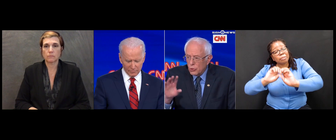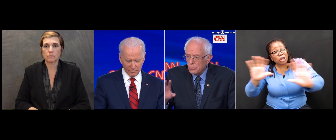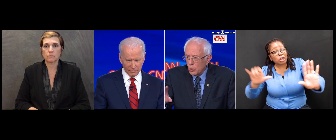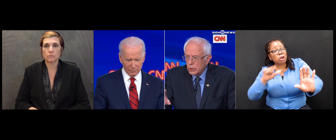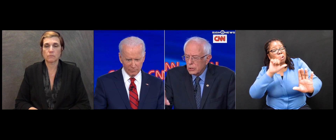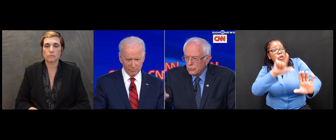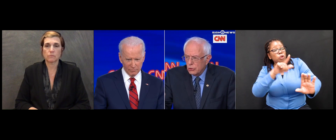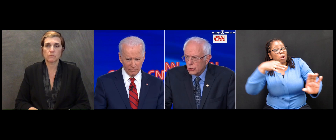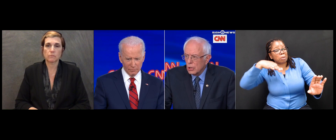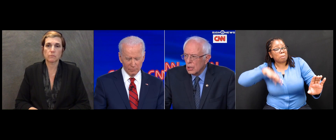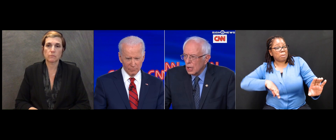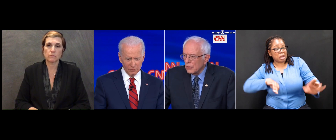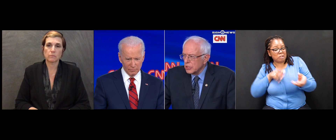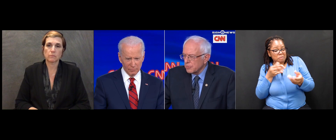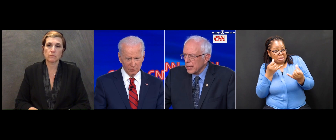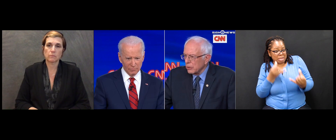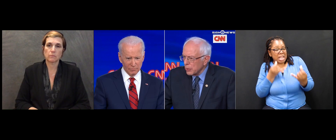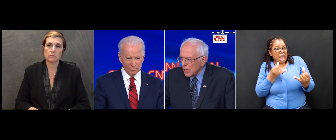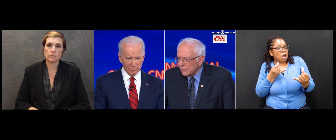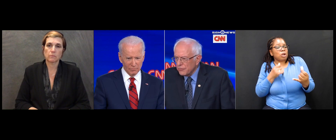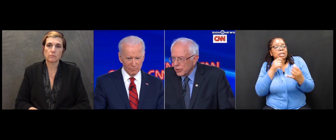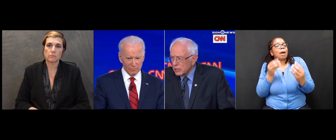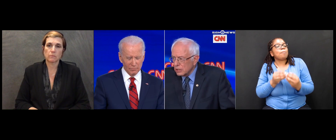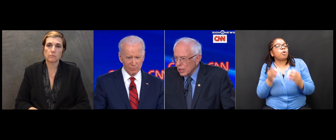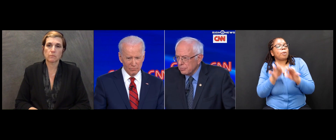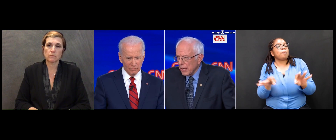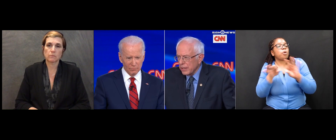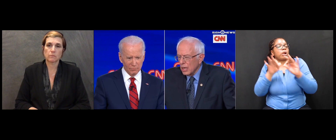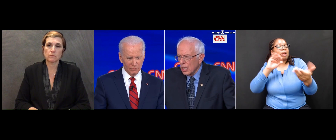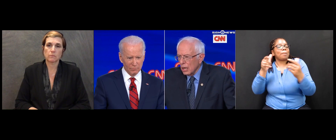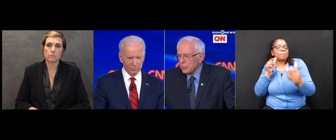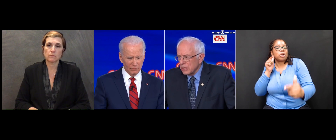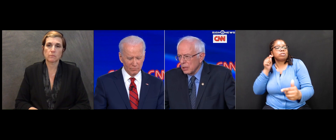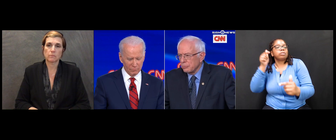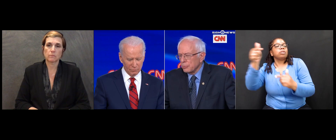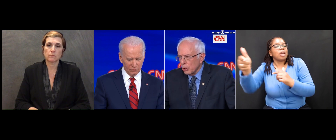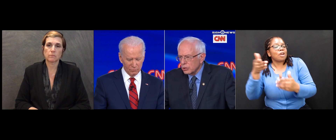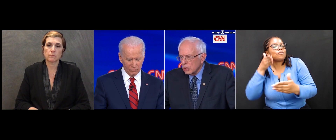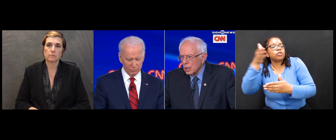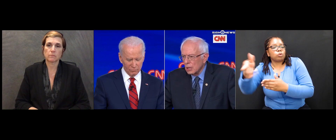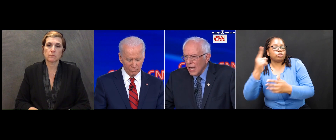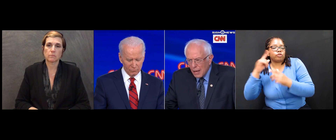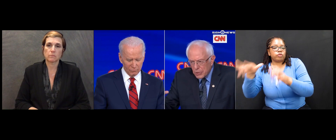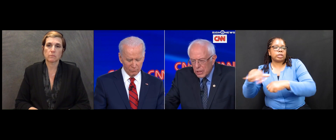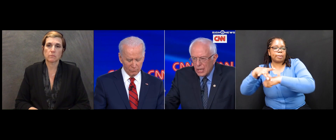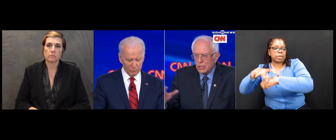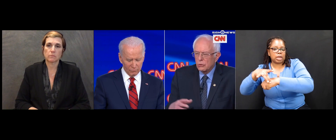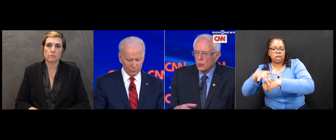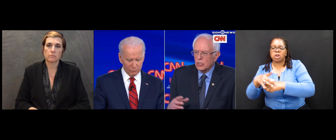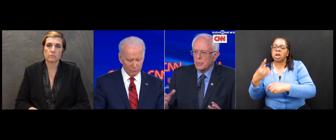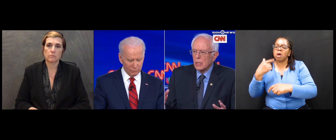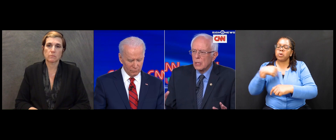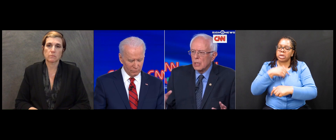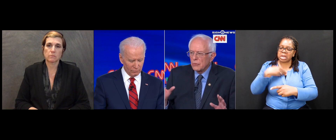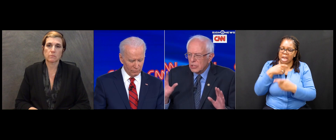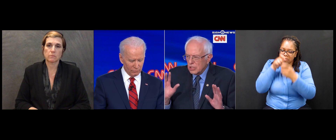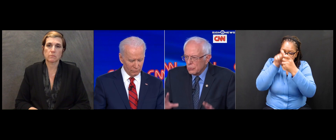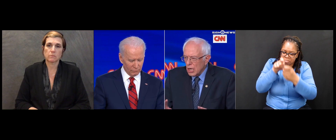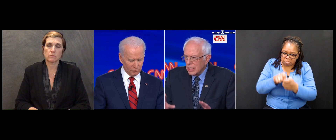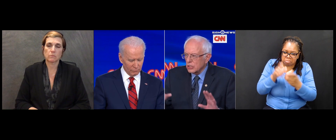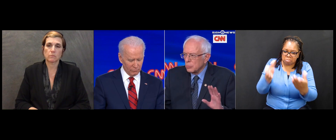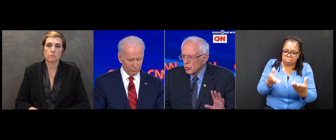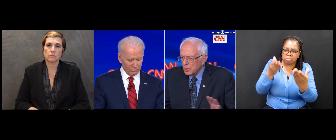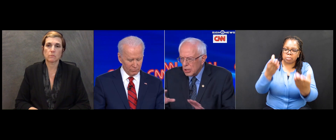are not more important than the future of this planet. And we have a very detailed planet, a detailed proposal. Happy to get the endorsement of